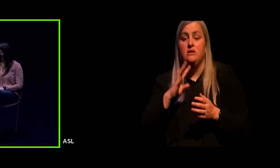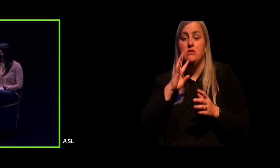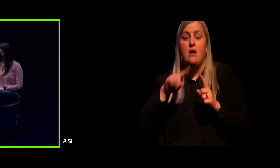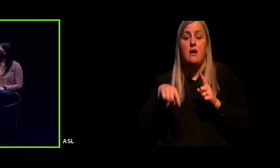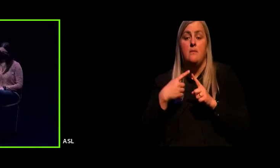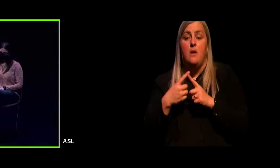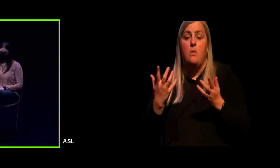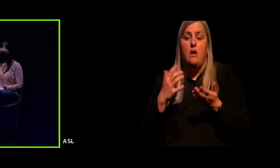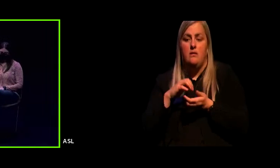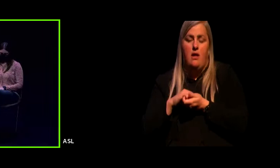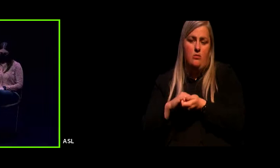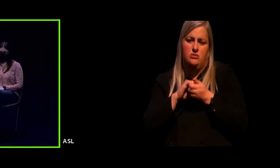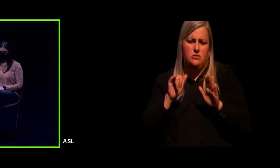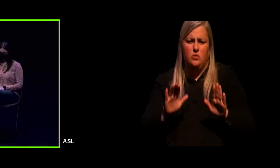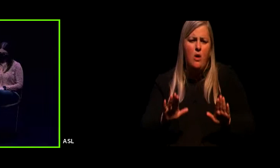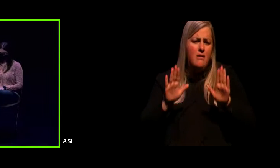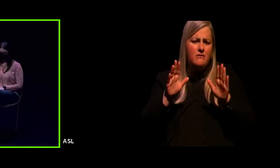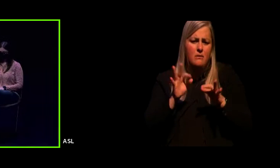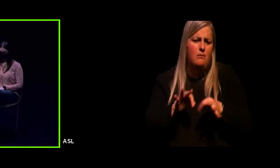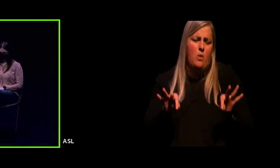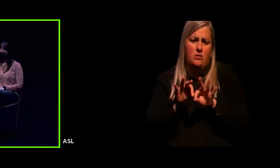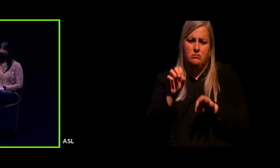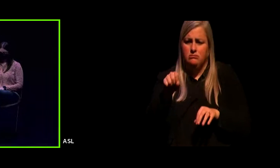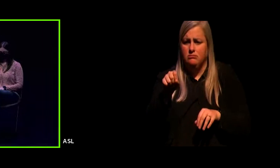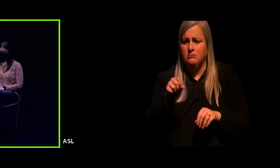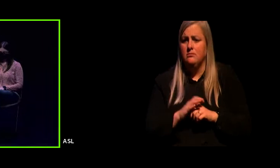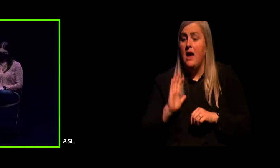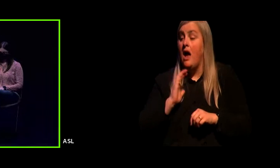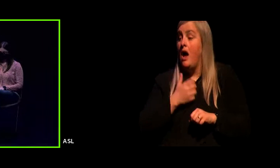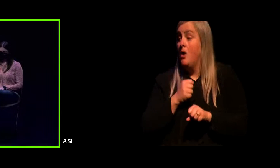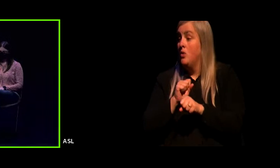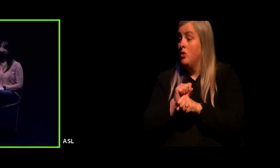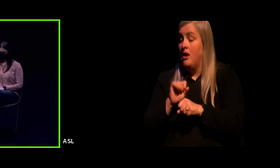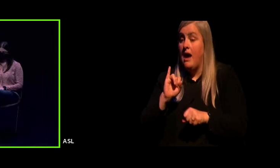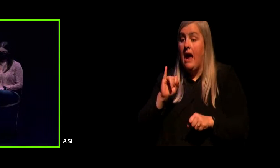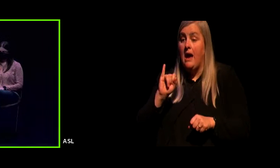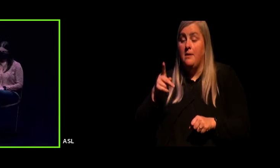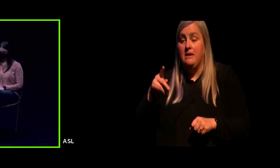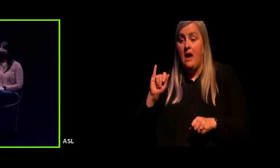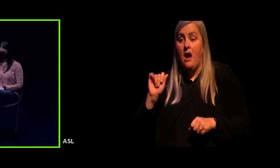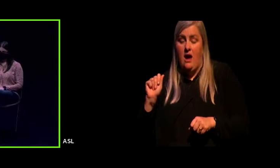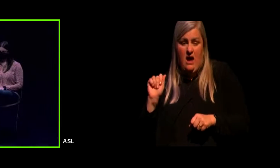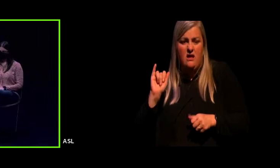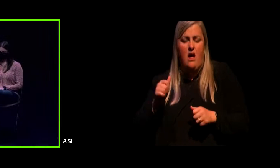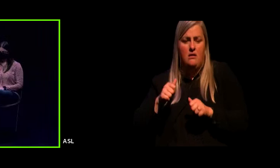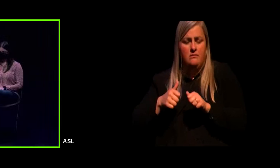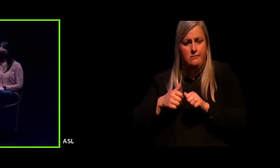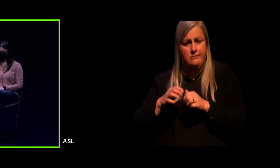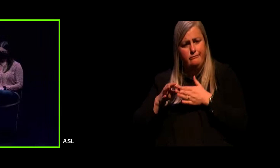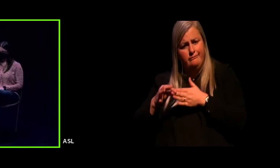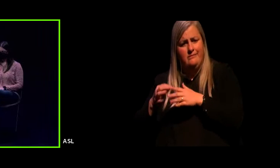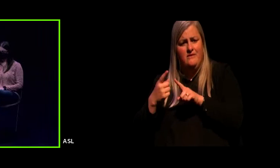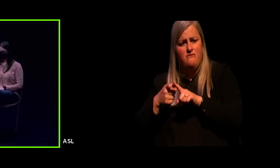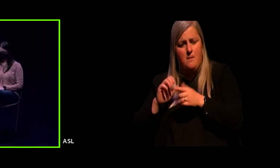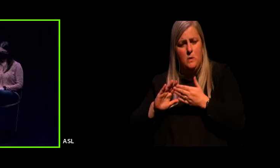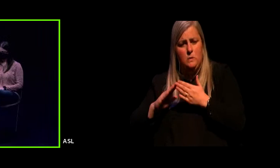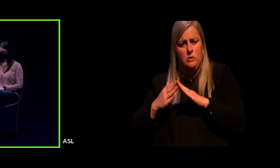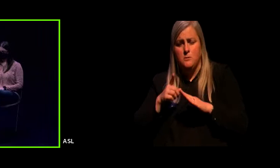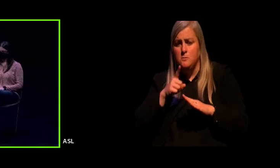that's wonderful and it's important. But the work that we do in IPIA is community driven, not